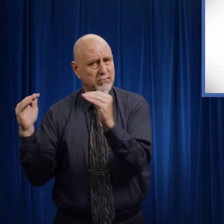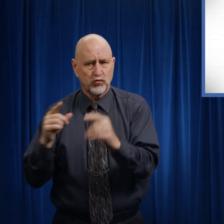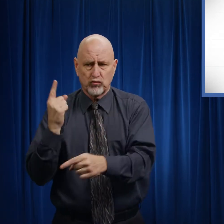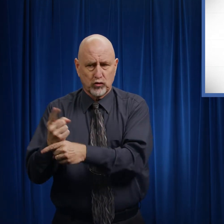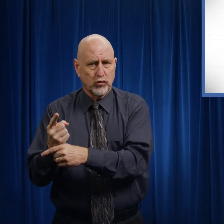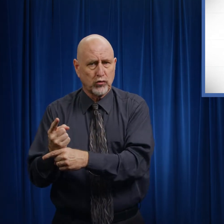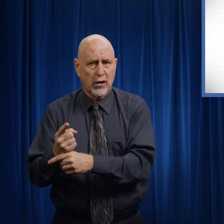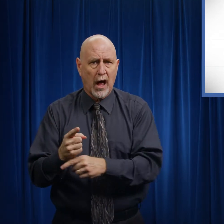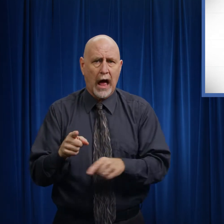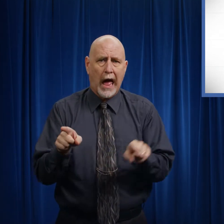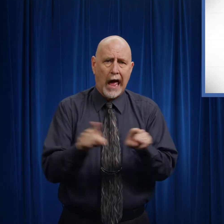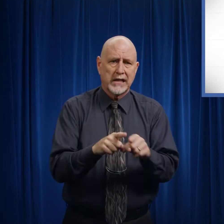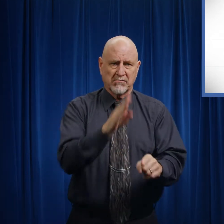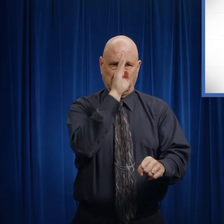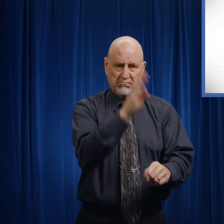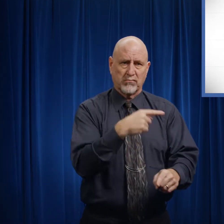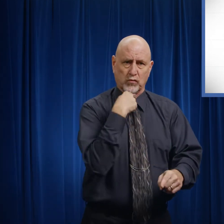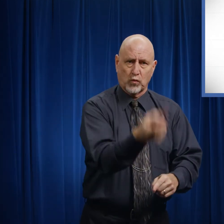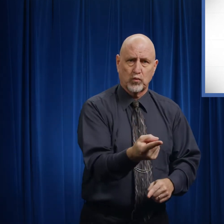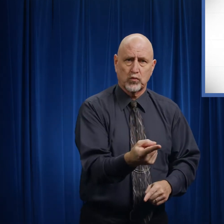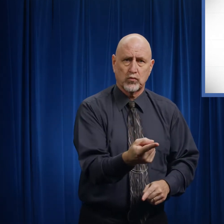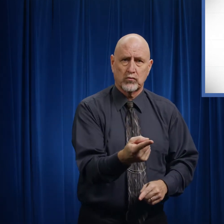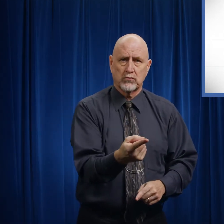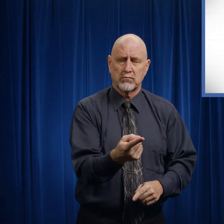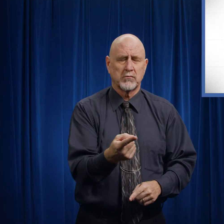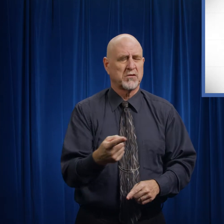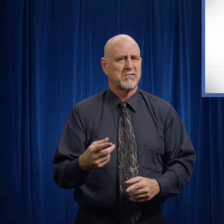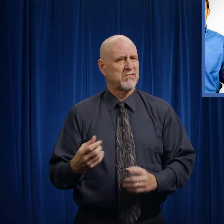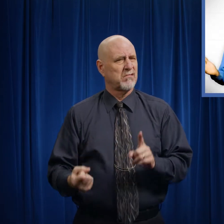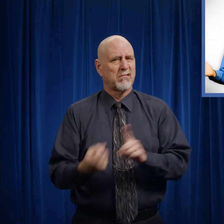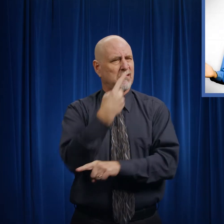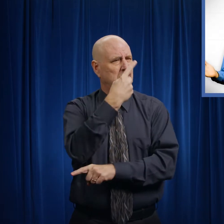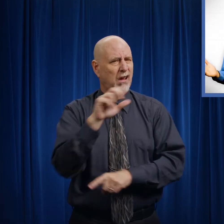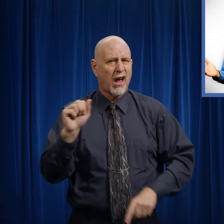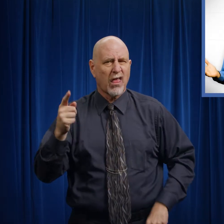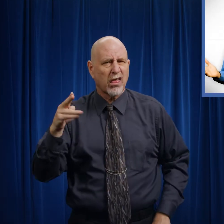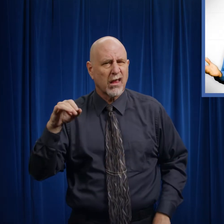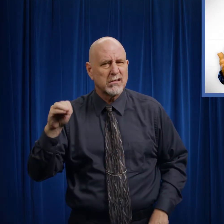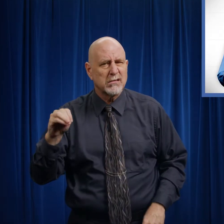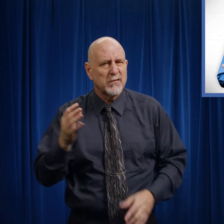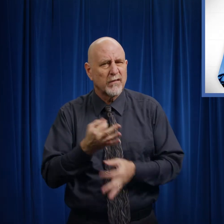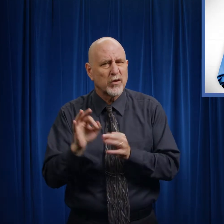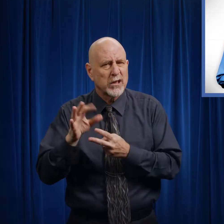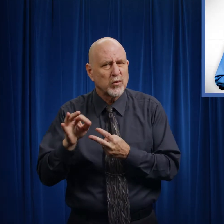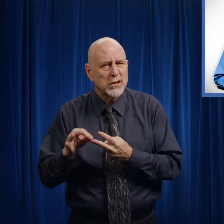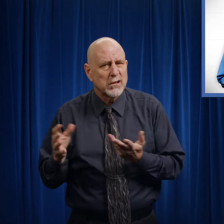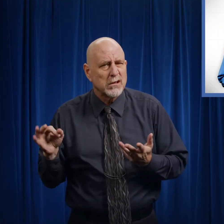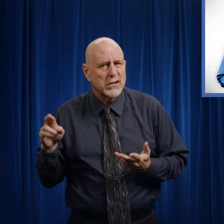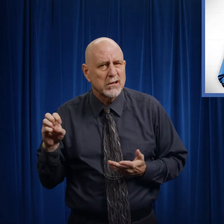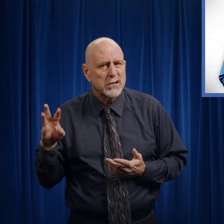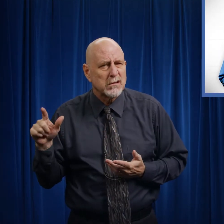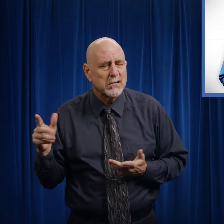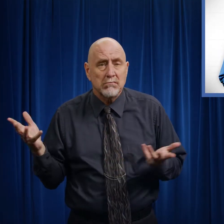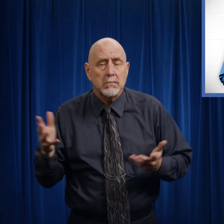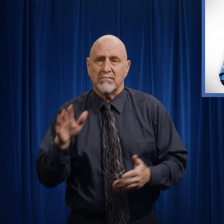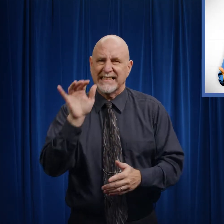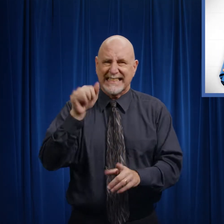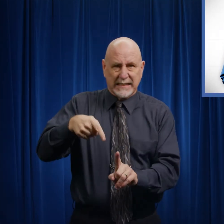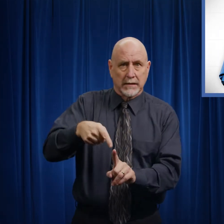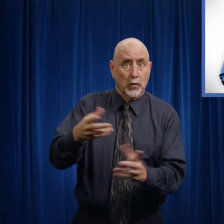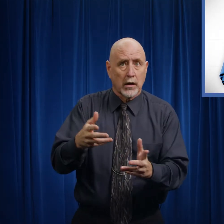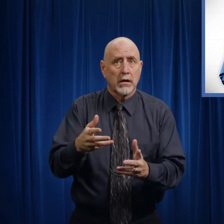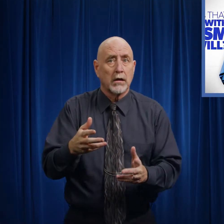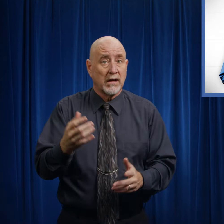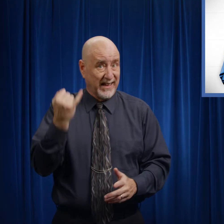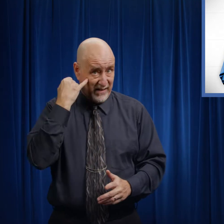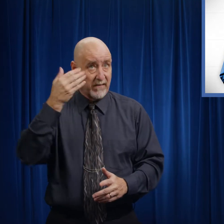as true as something that is explicit. So what does that have to do with atheism and free will? Simply